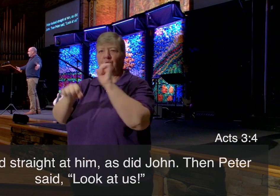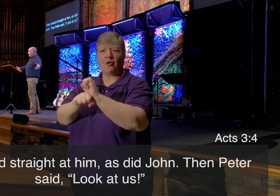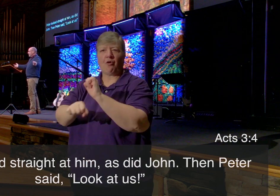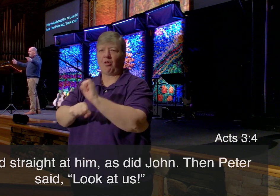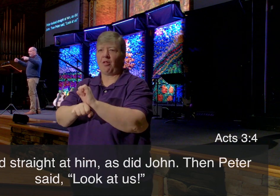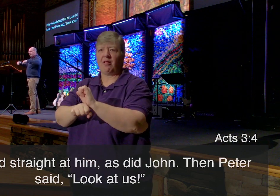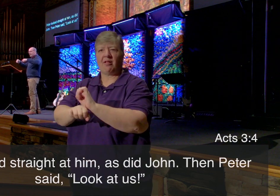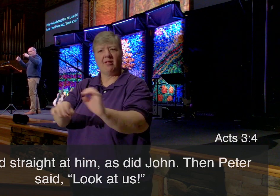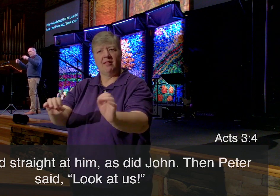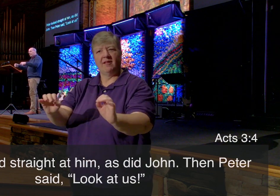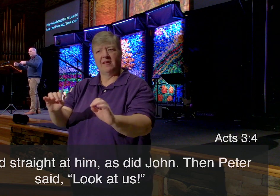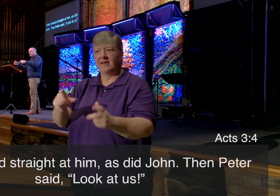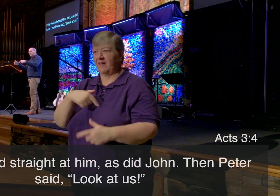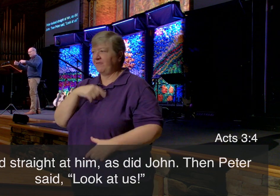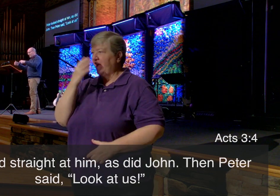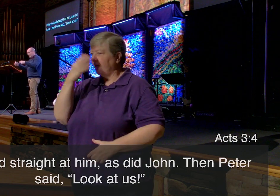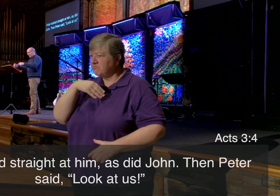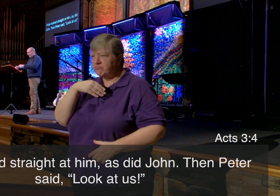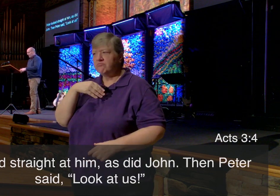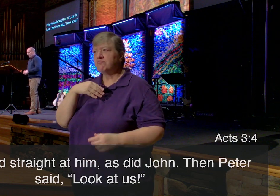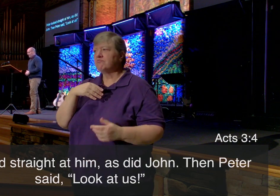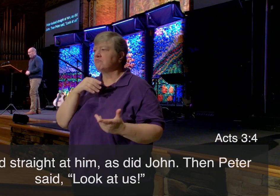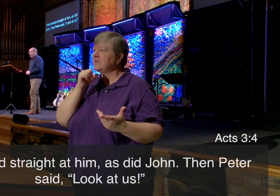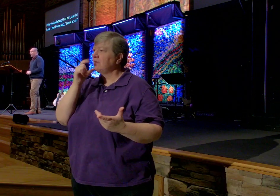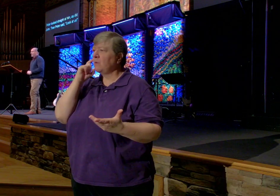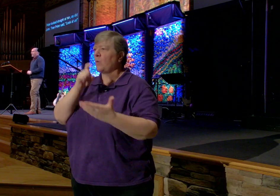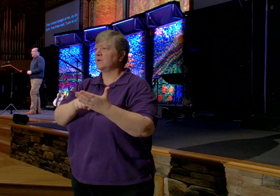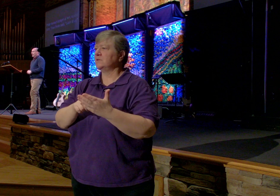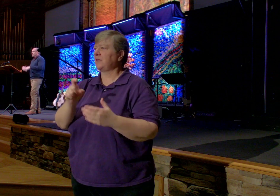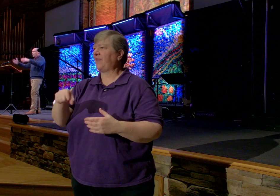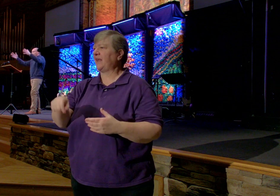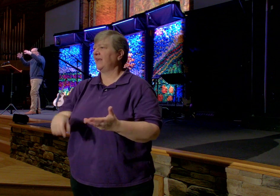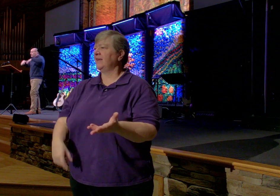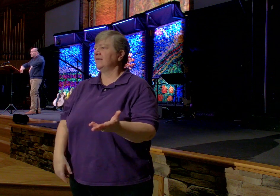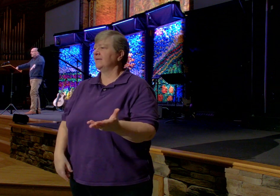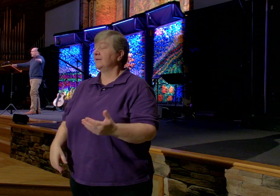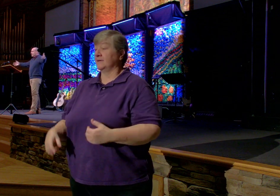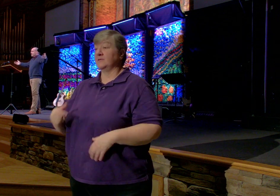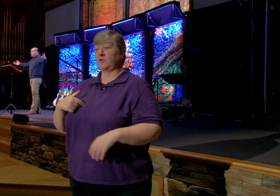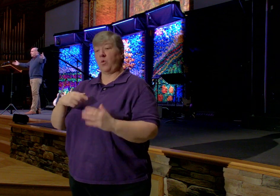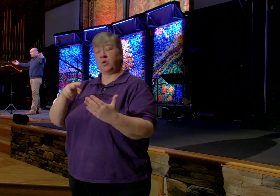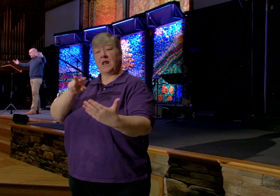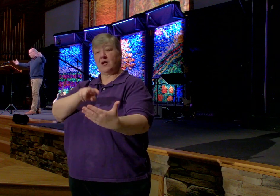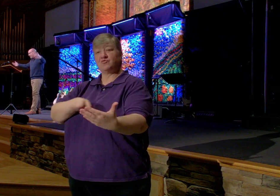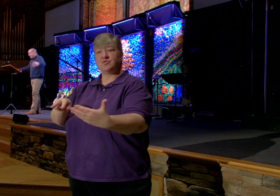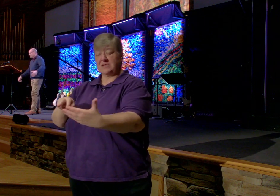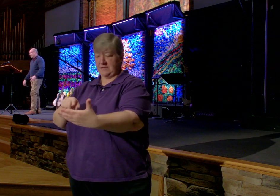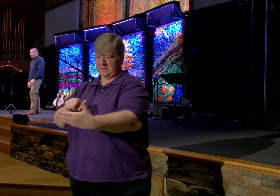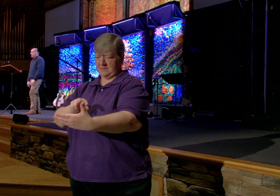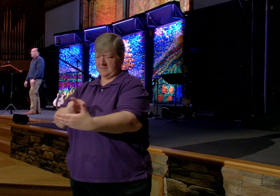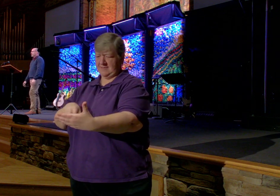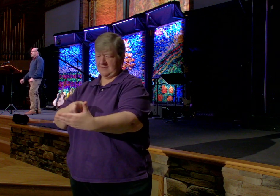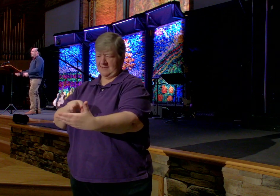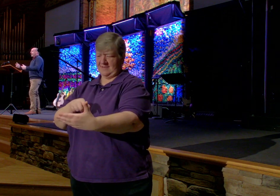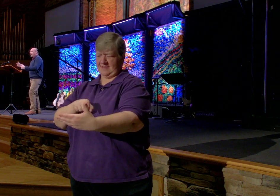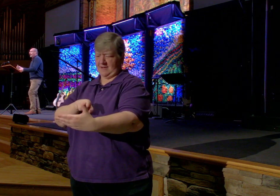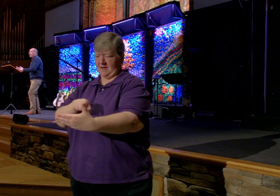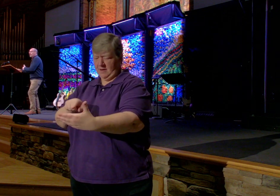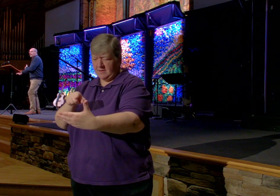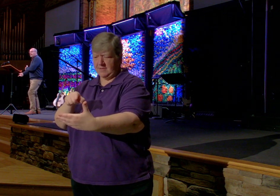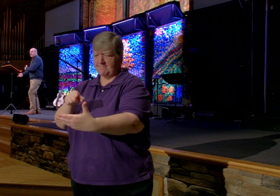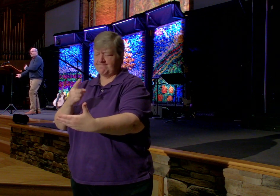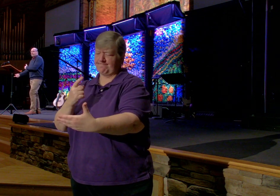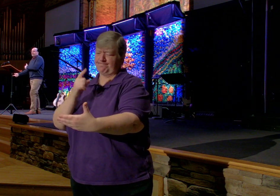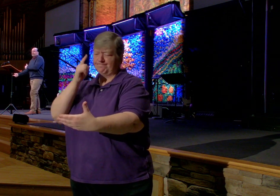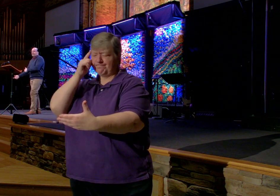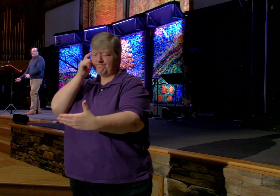miracle if they did not notice this need. And so when I read through this text, the first question I ask myself